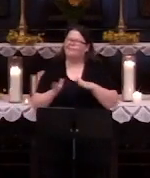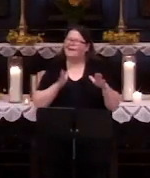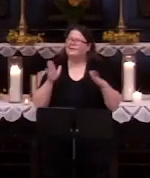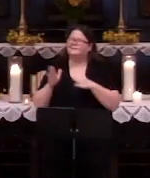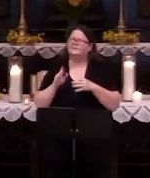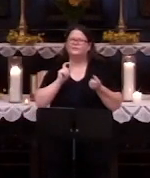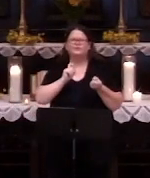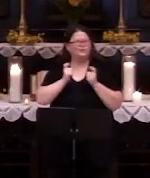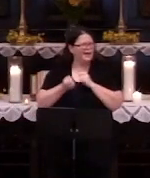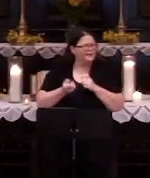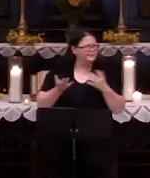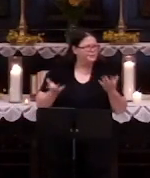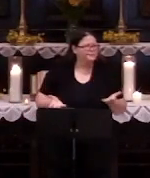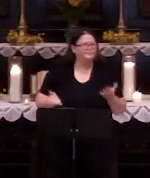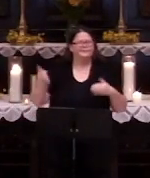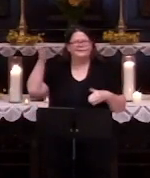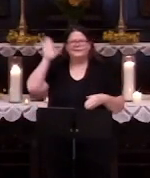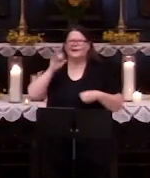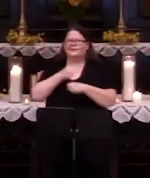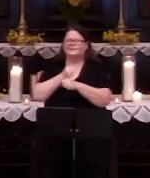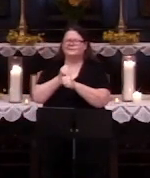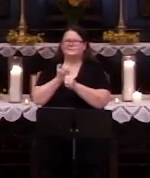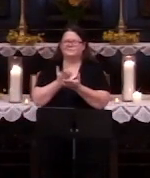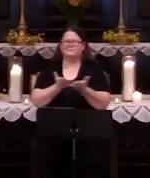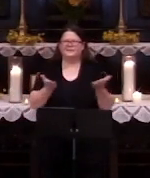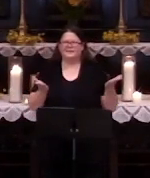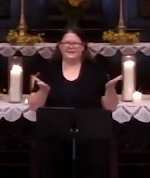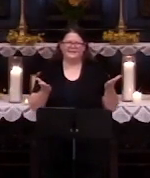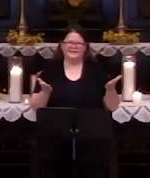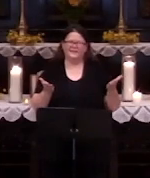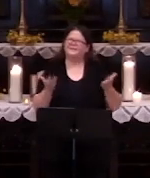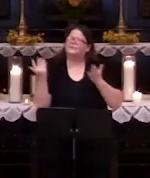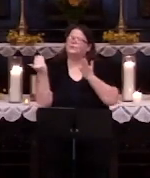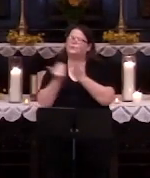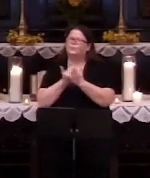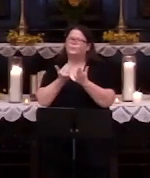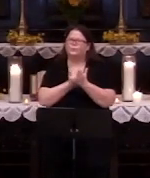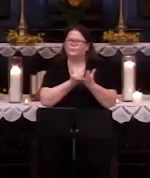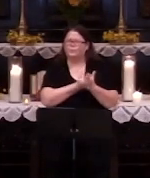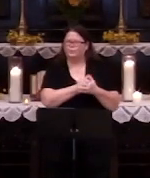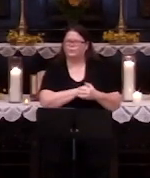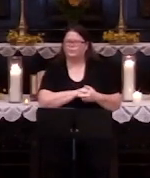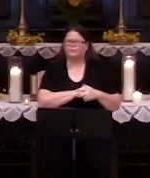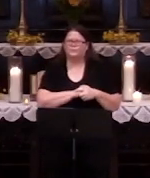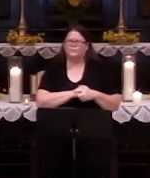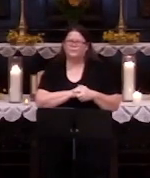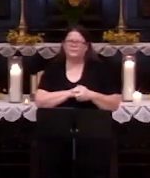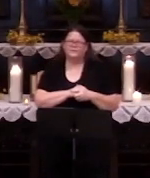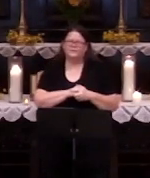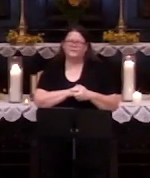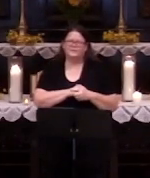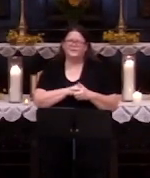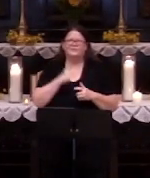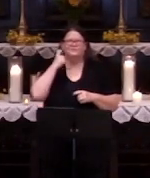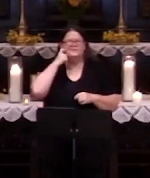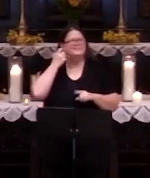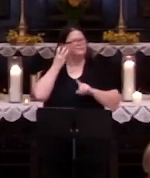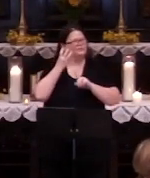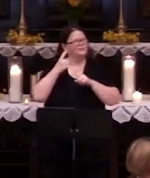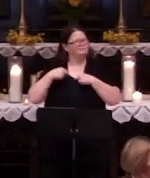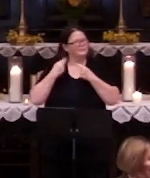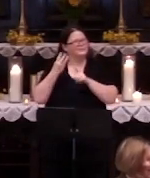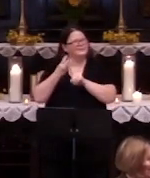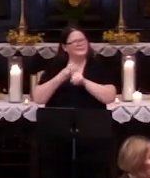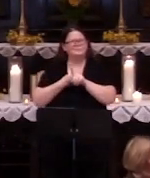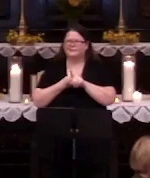God is making things forever new among us. For the last 6 months or so,